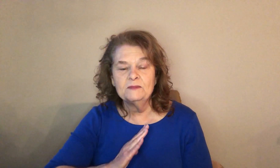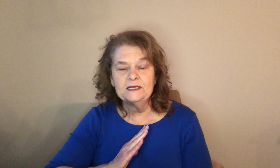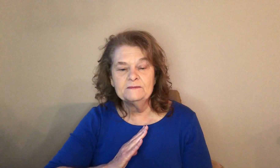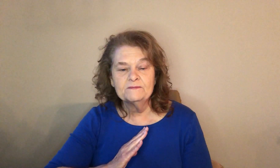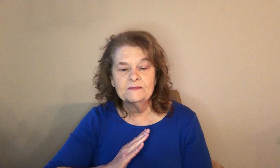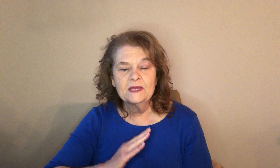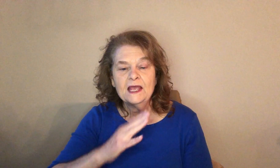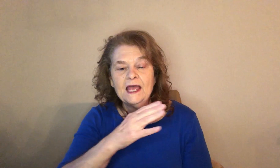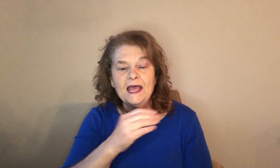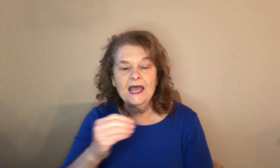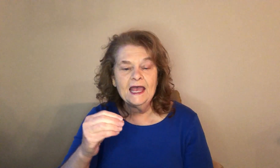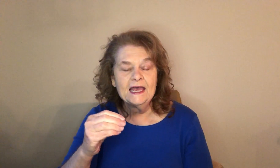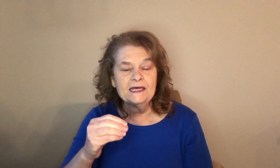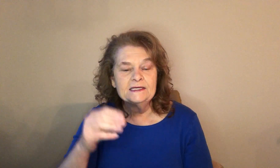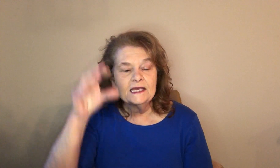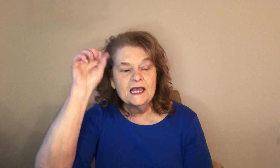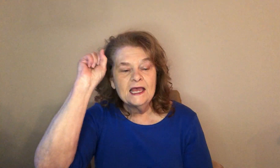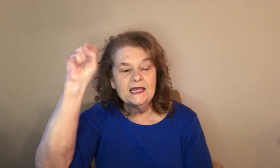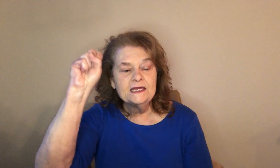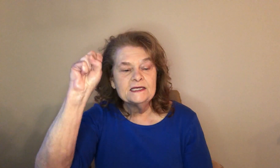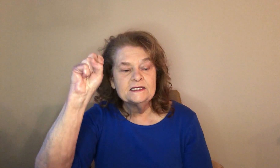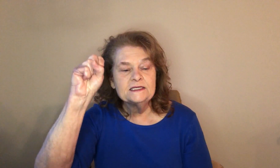Gentleman. And his